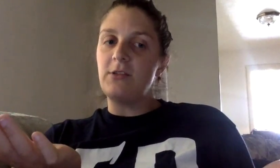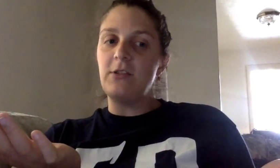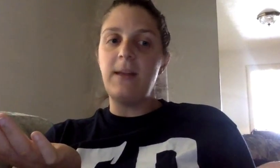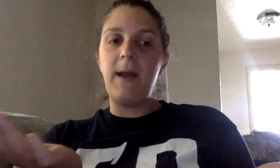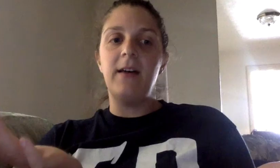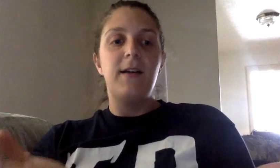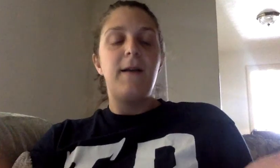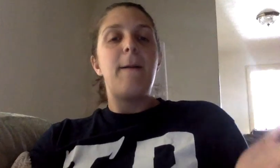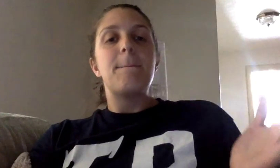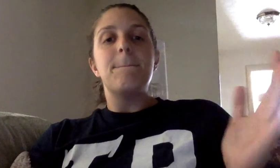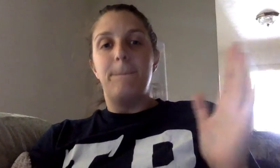student email,